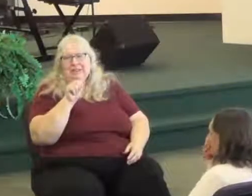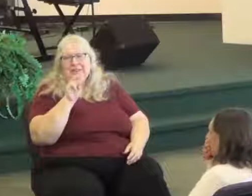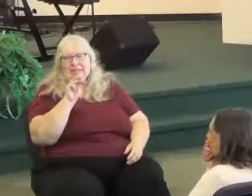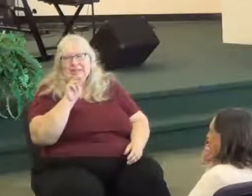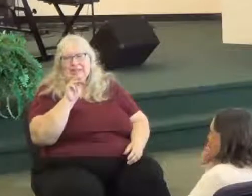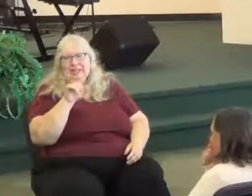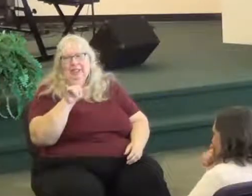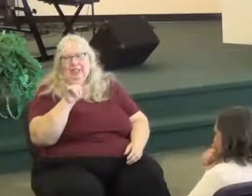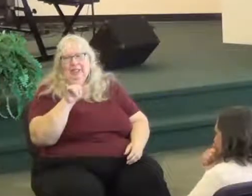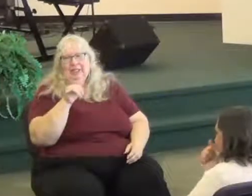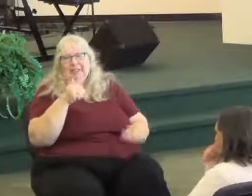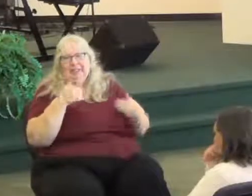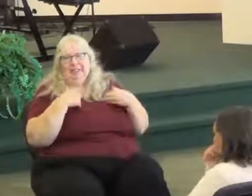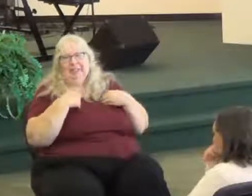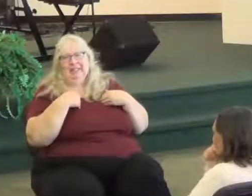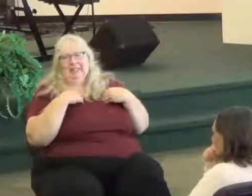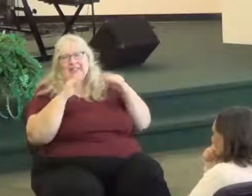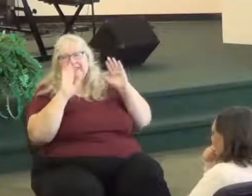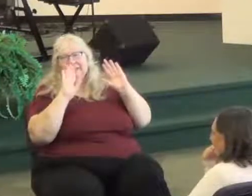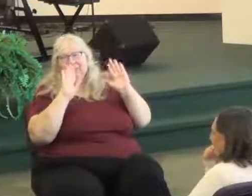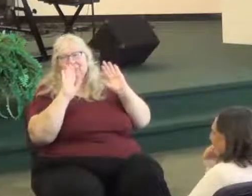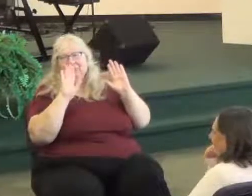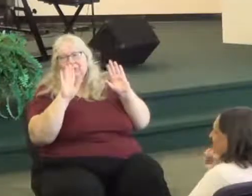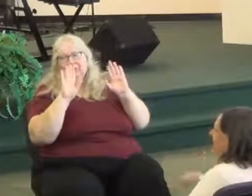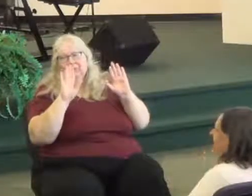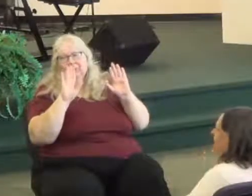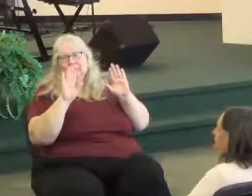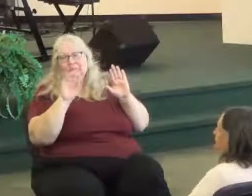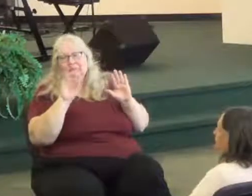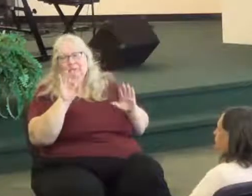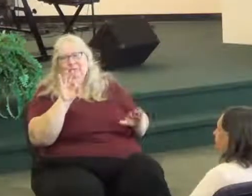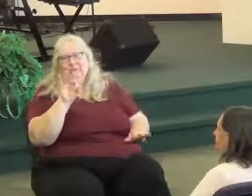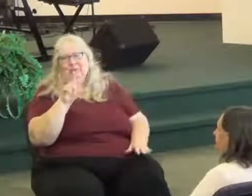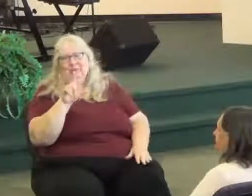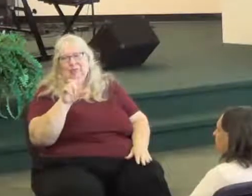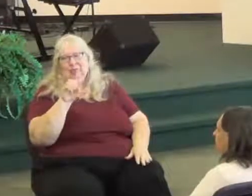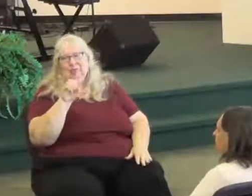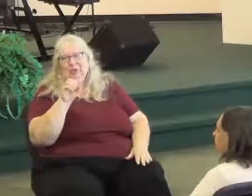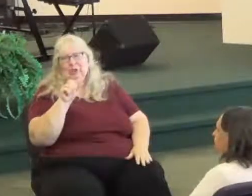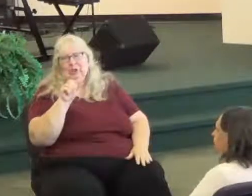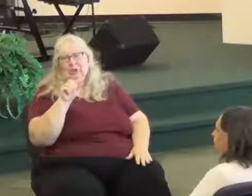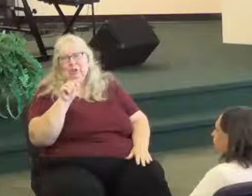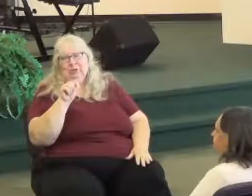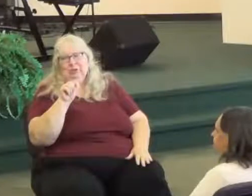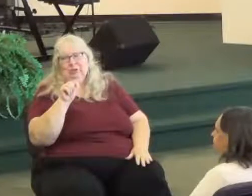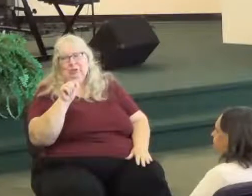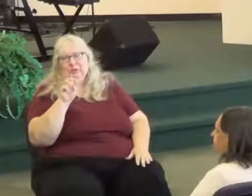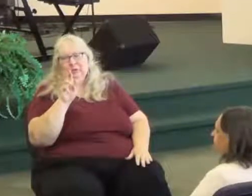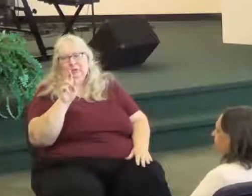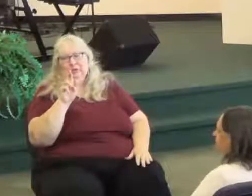most awesome float picked out. And Ryan brought the